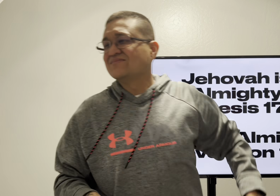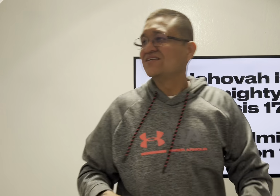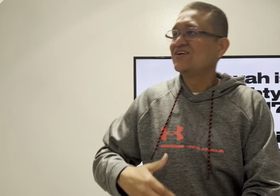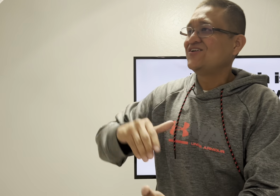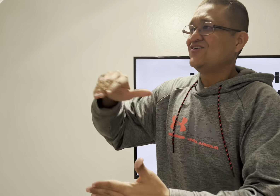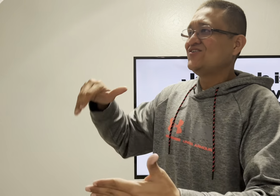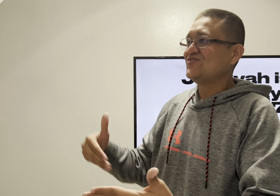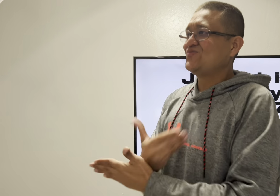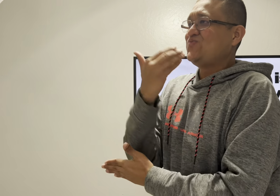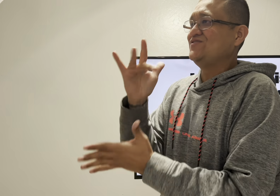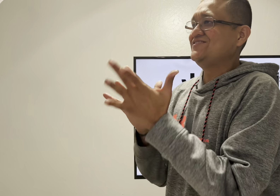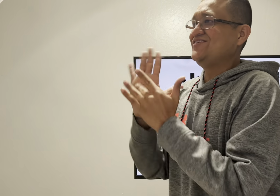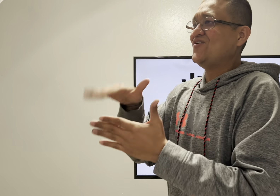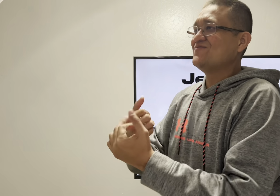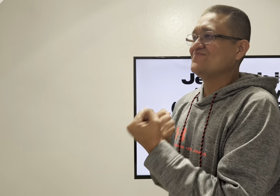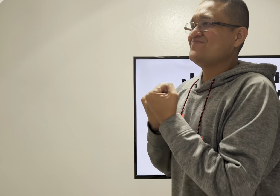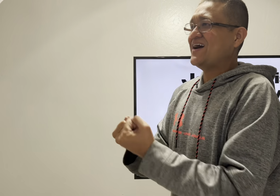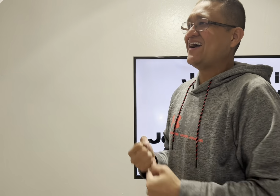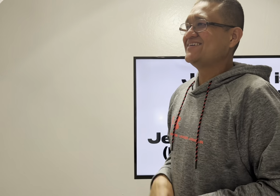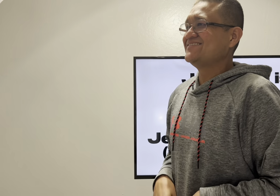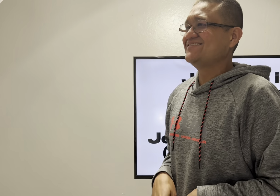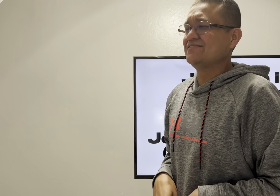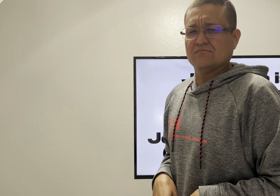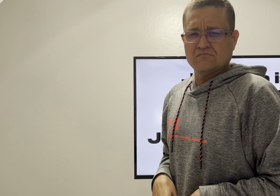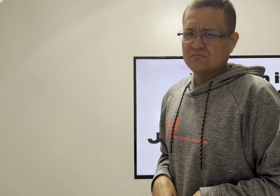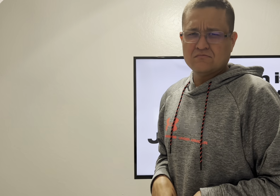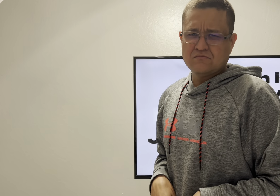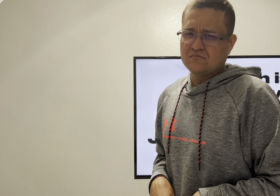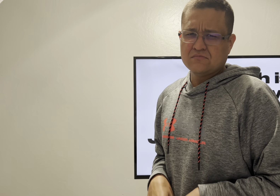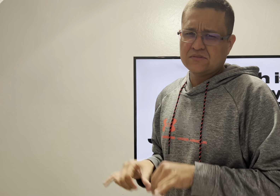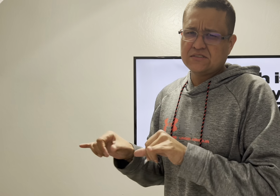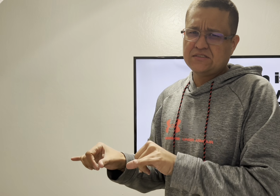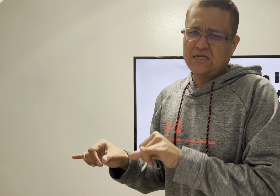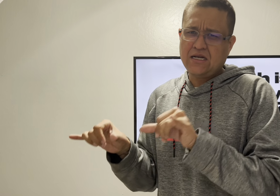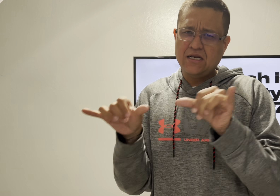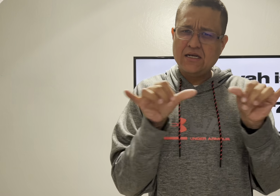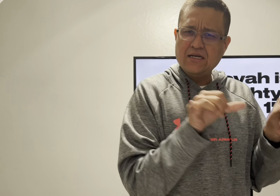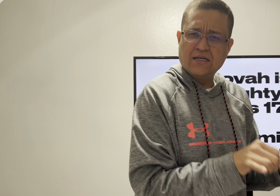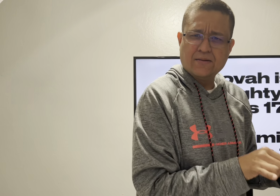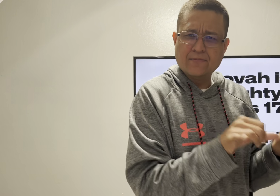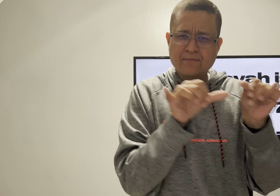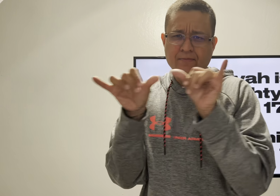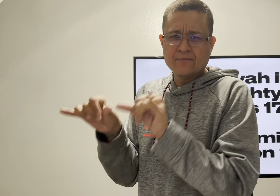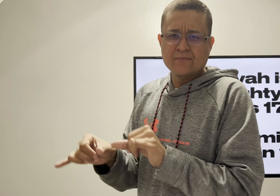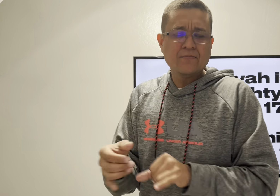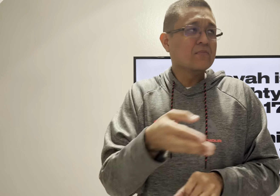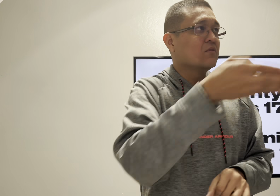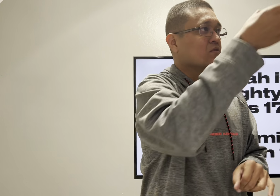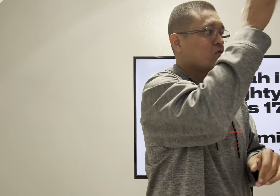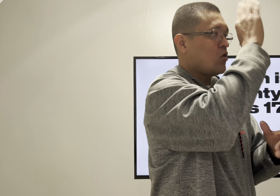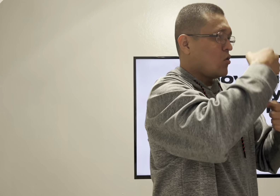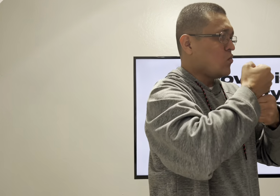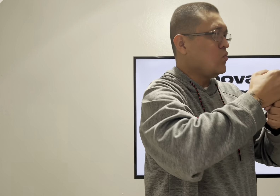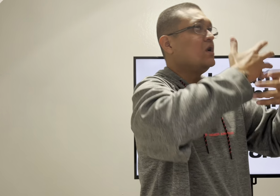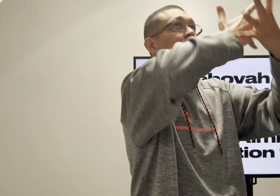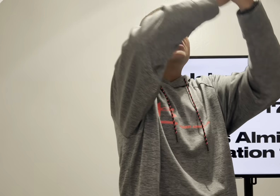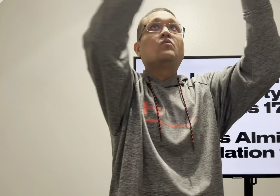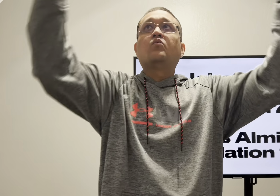Testament? Oh, let's get rid of that. We have a New Testament here. It's the same. God